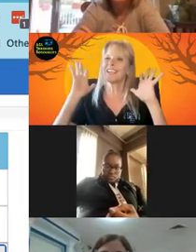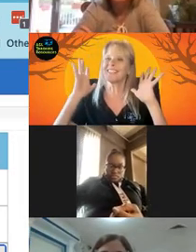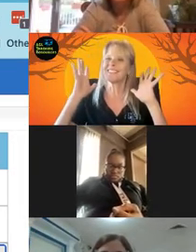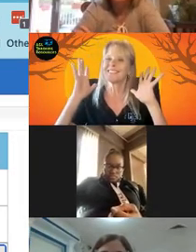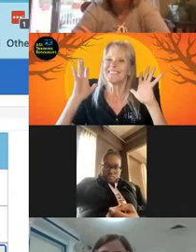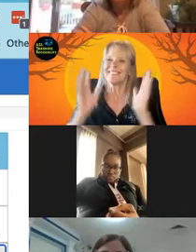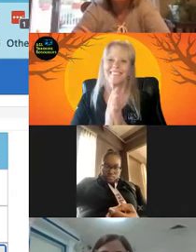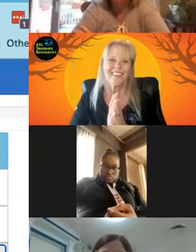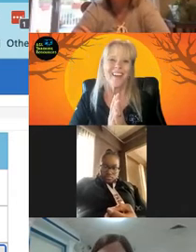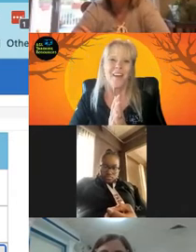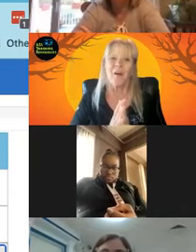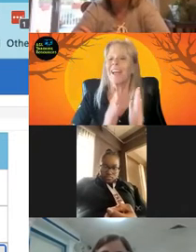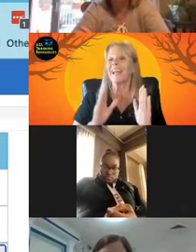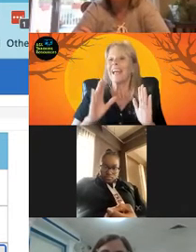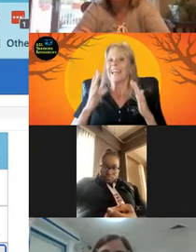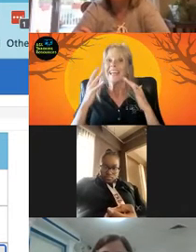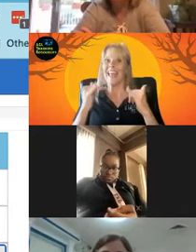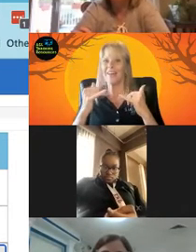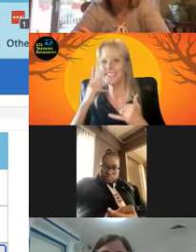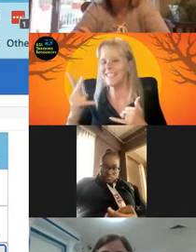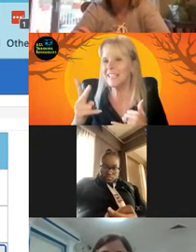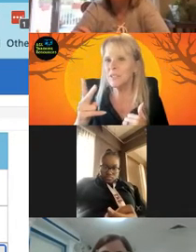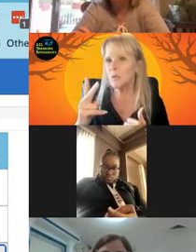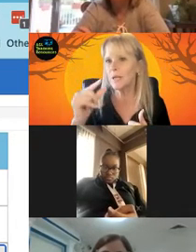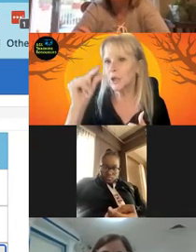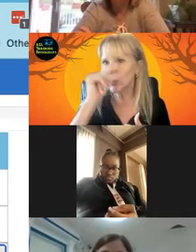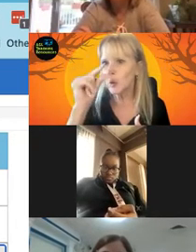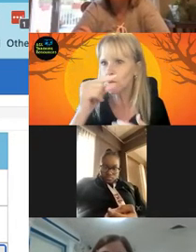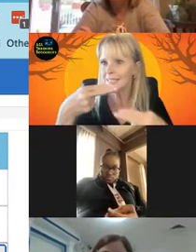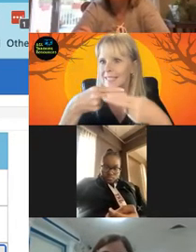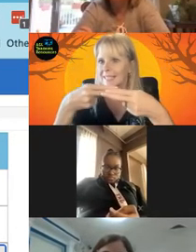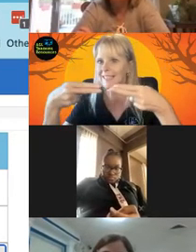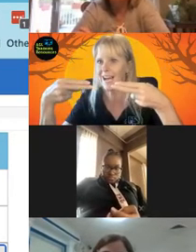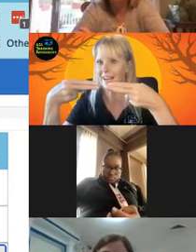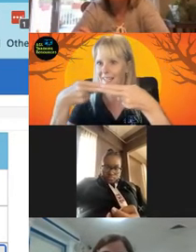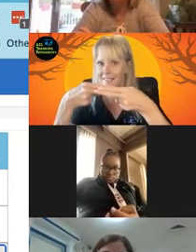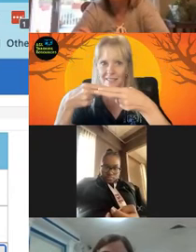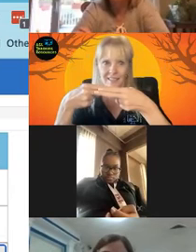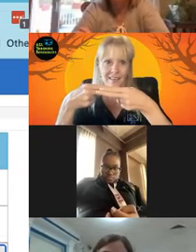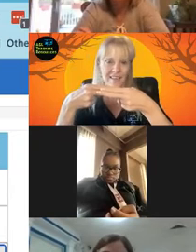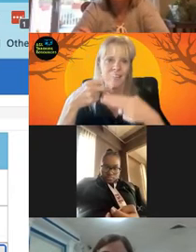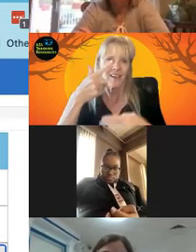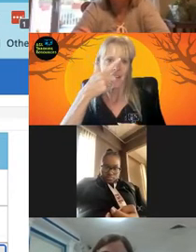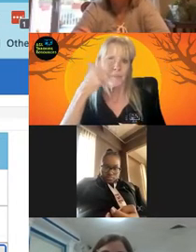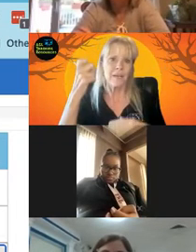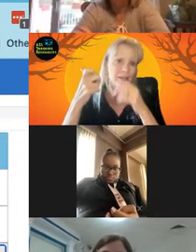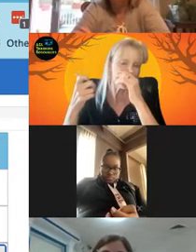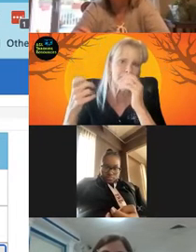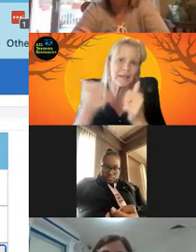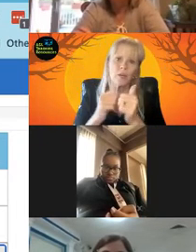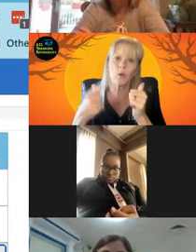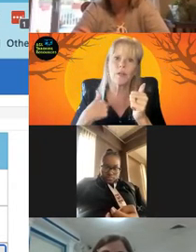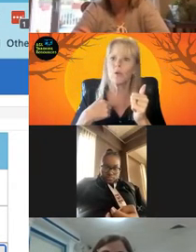And we're done. Okay, now to see these with Google Slides.